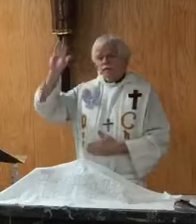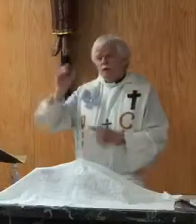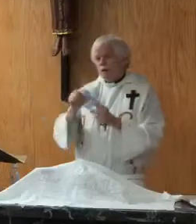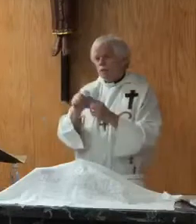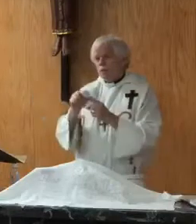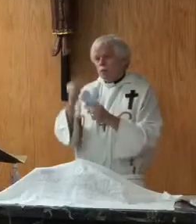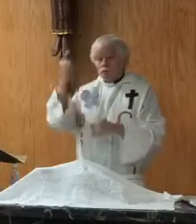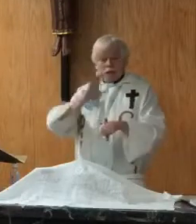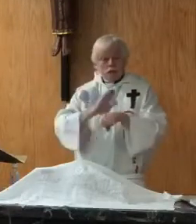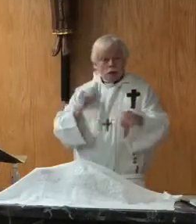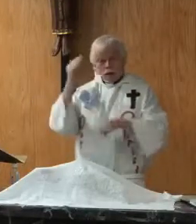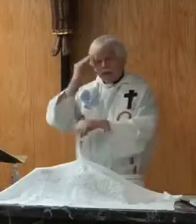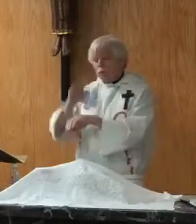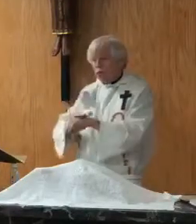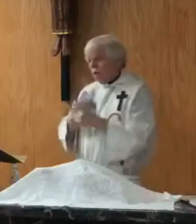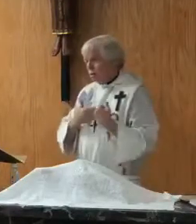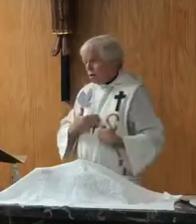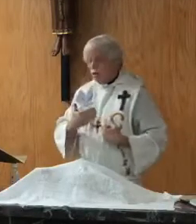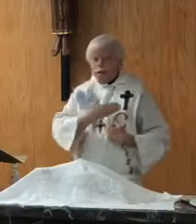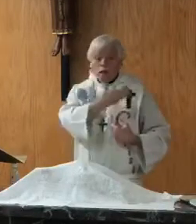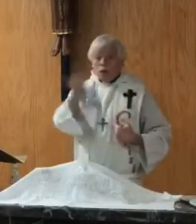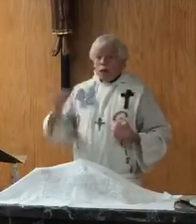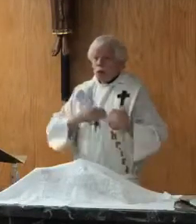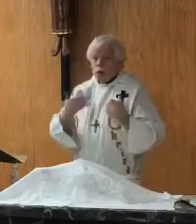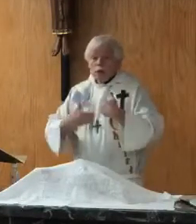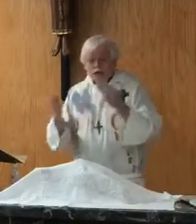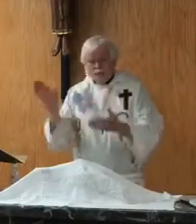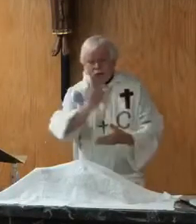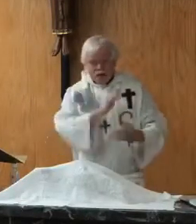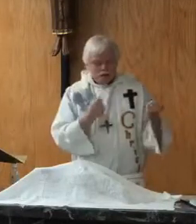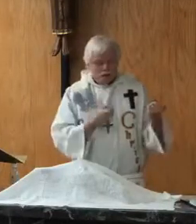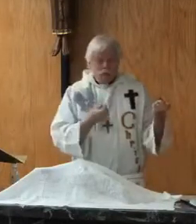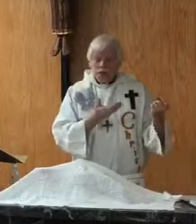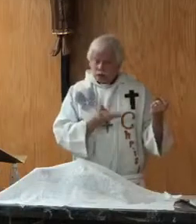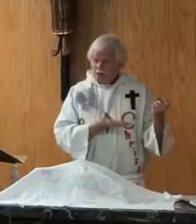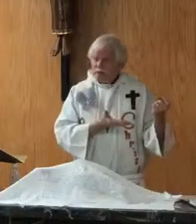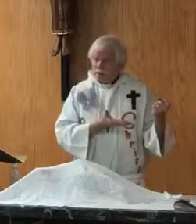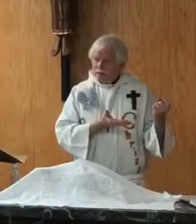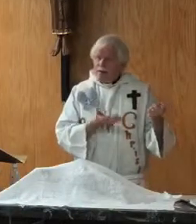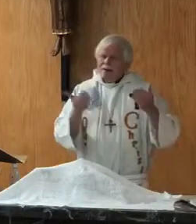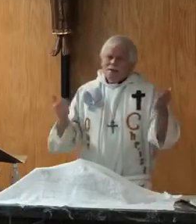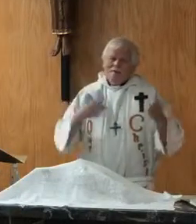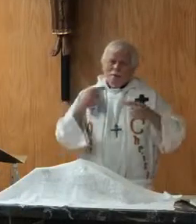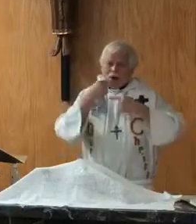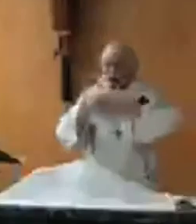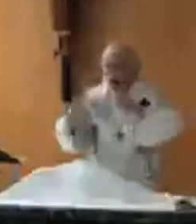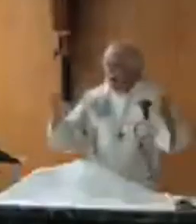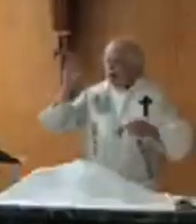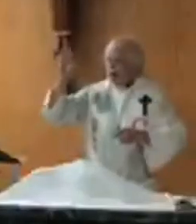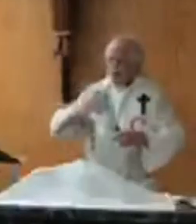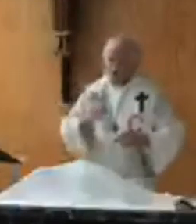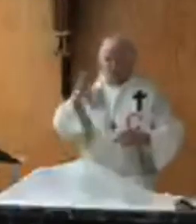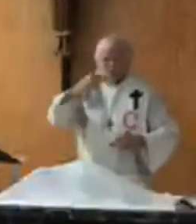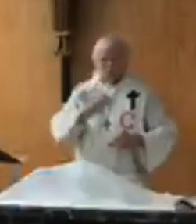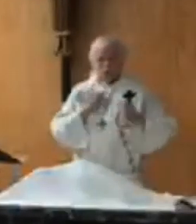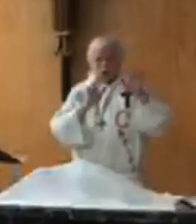God. I am a servant of God's word. He called and ordained me. You confess your sins. Therefore, I